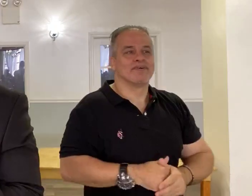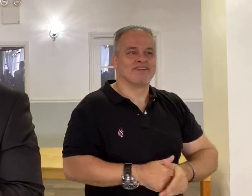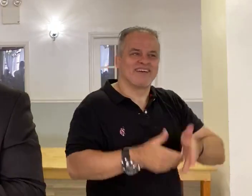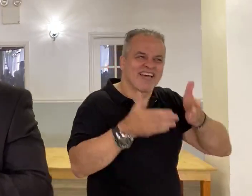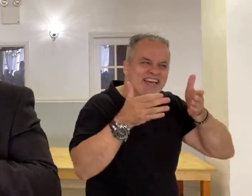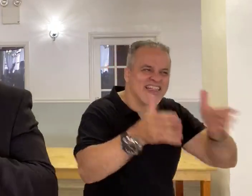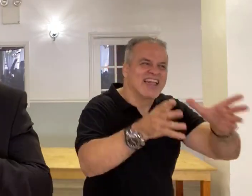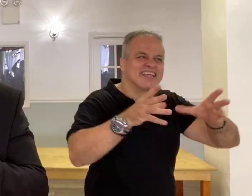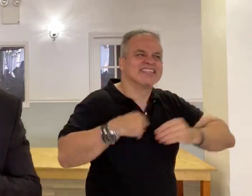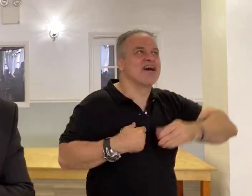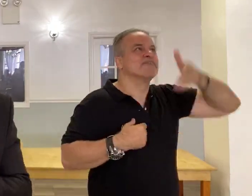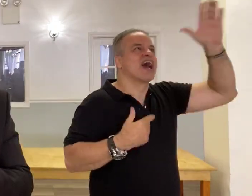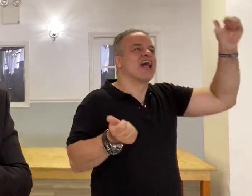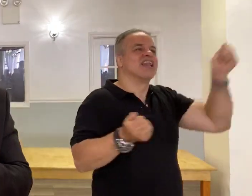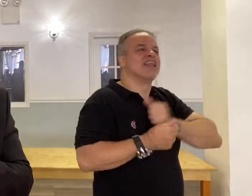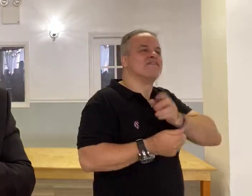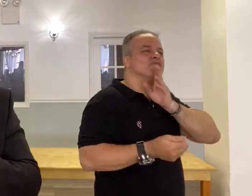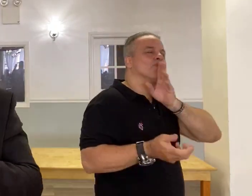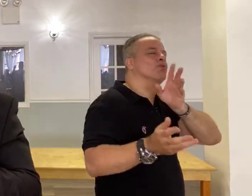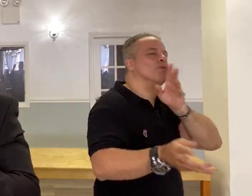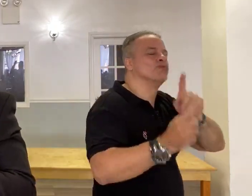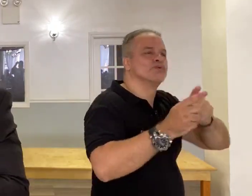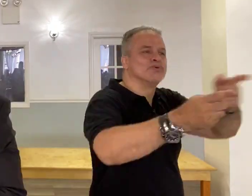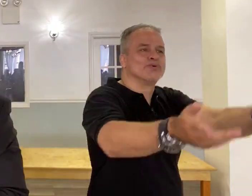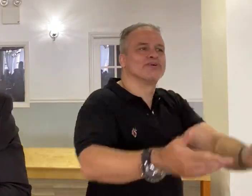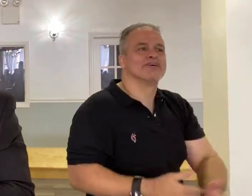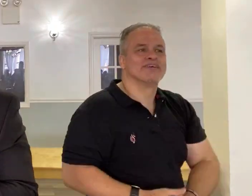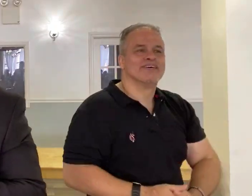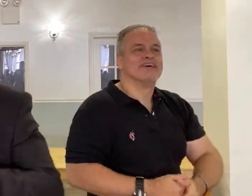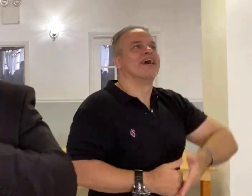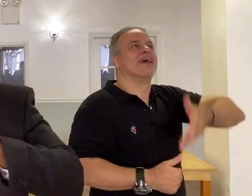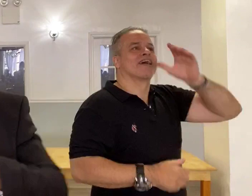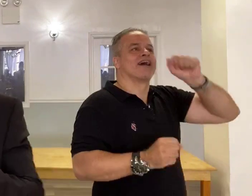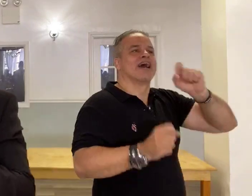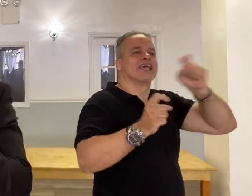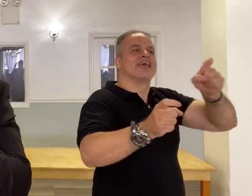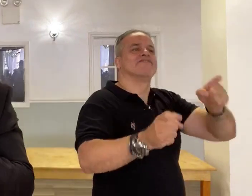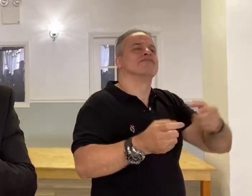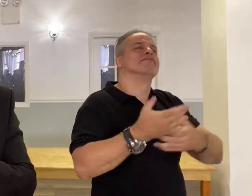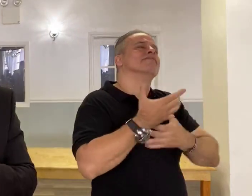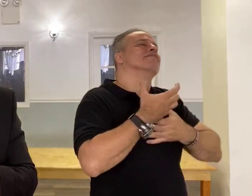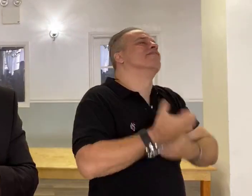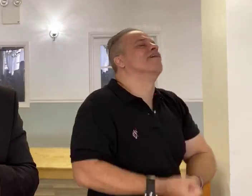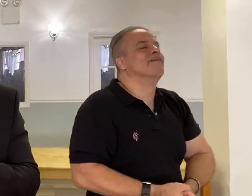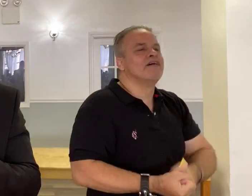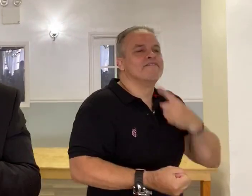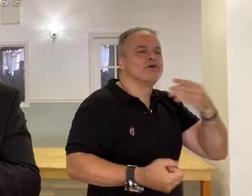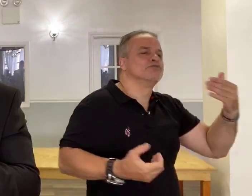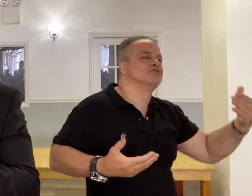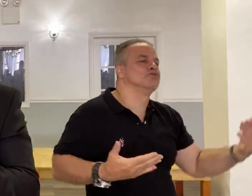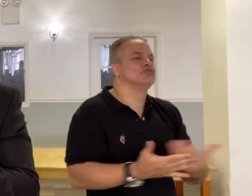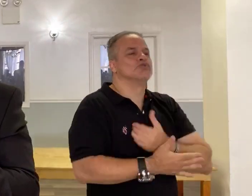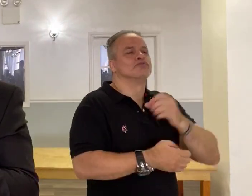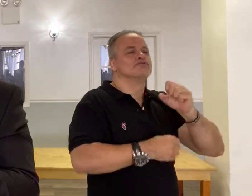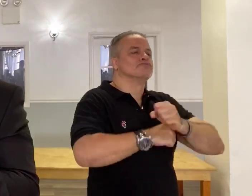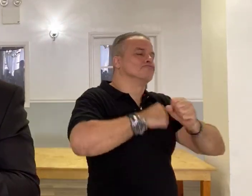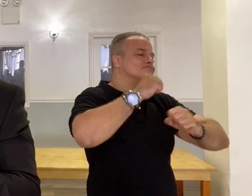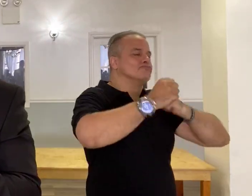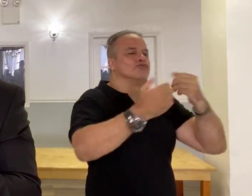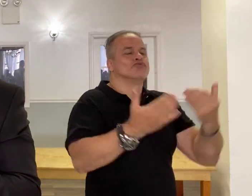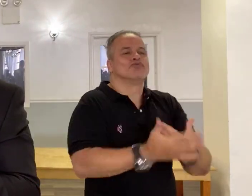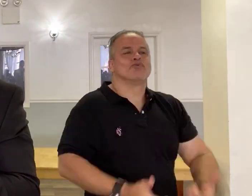love to you, to reassure you, to give you confidence, to rebuild your life after you've gone through